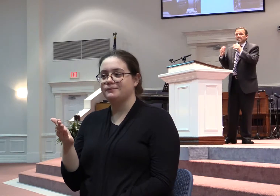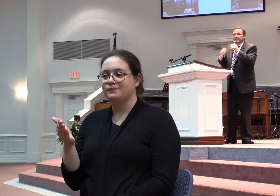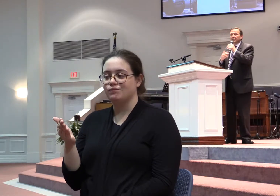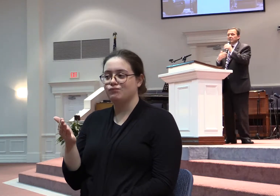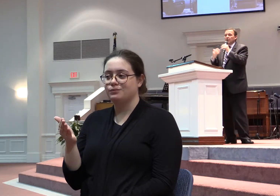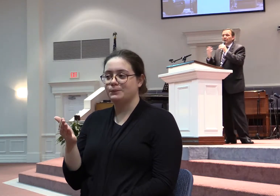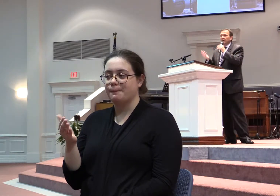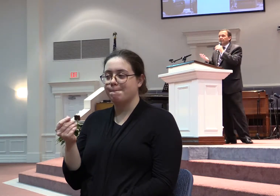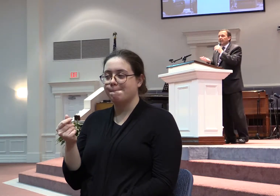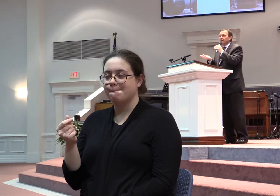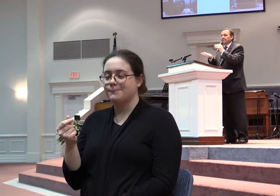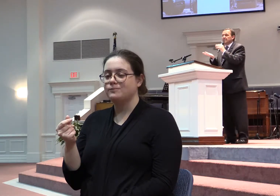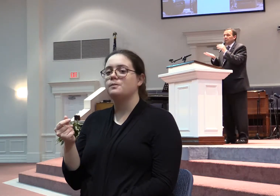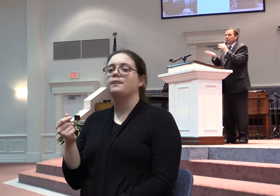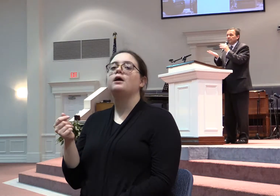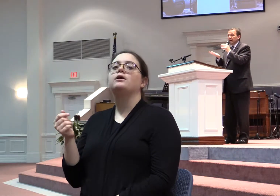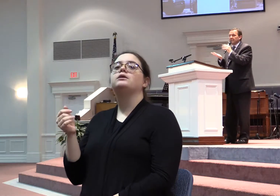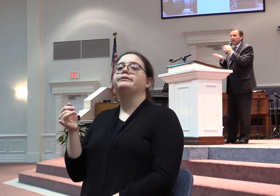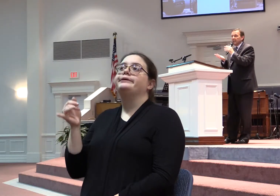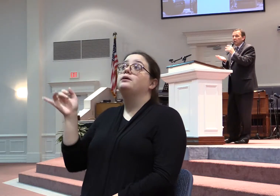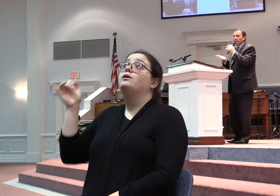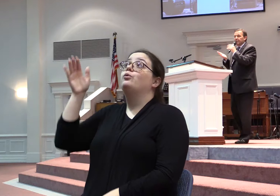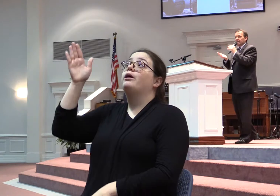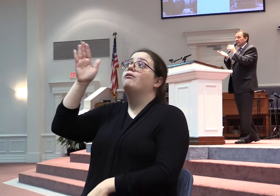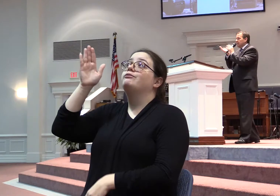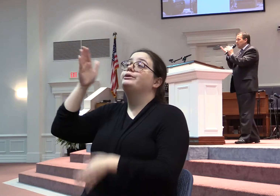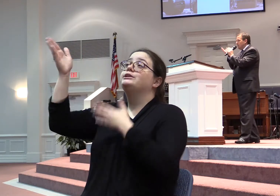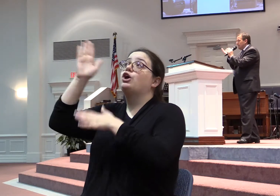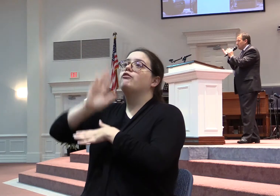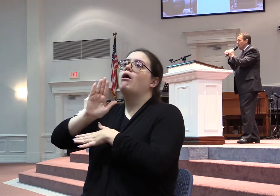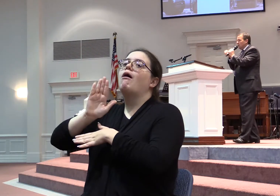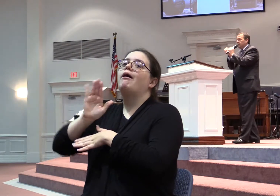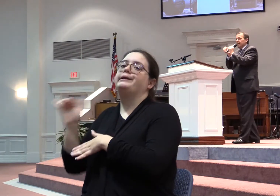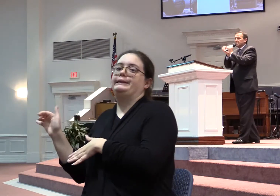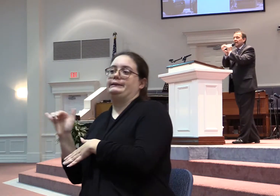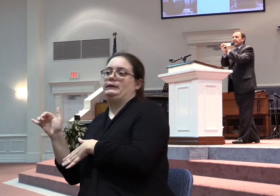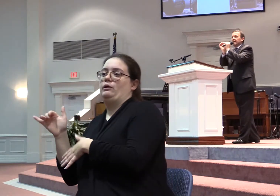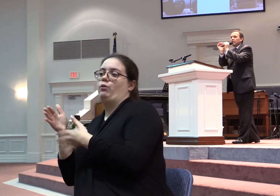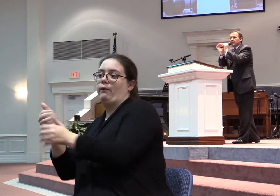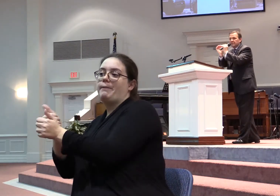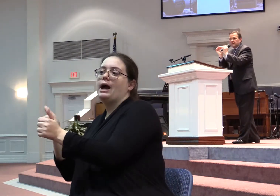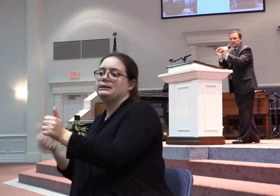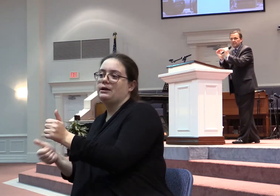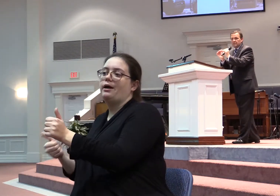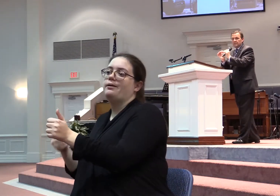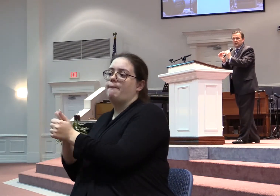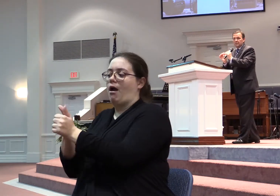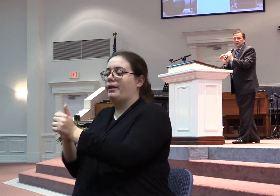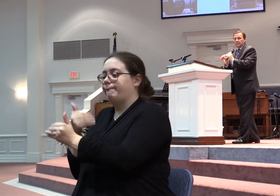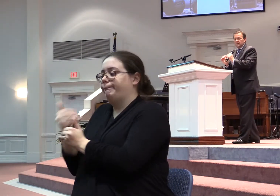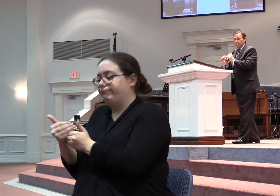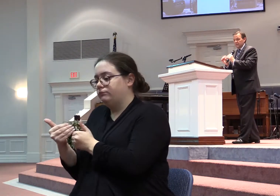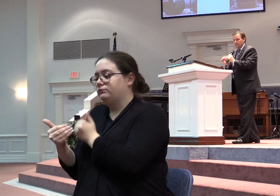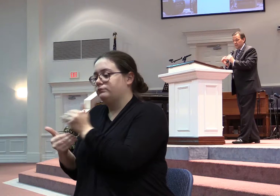And that's the way we live for God. That's the same way we backslide. We backslide little by little. We backslide in increments.